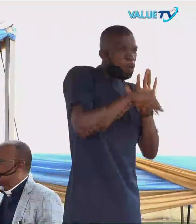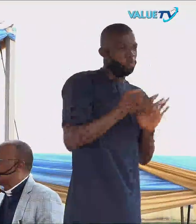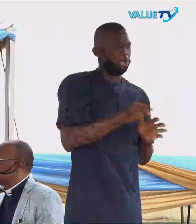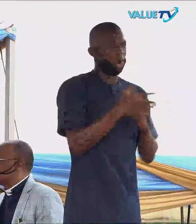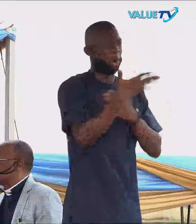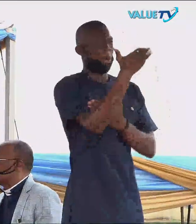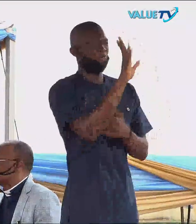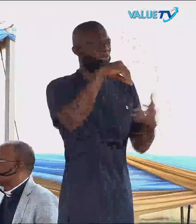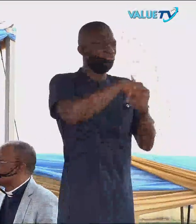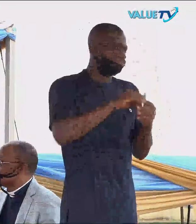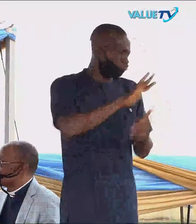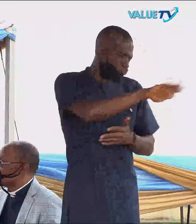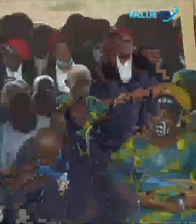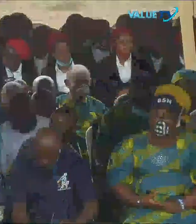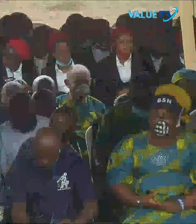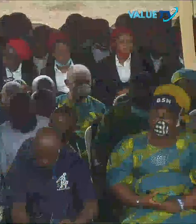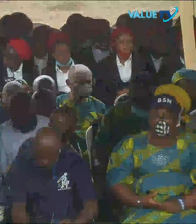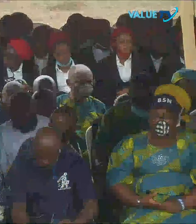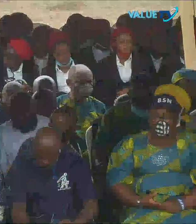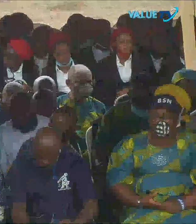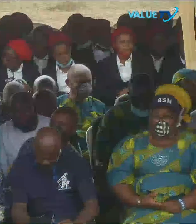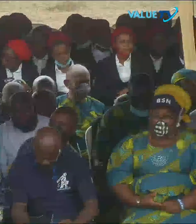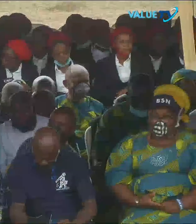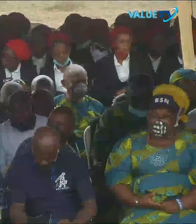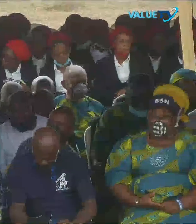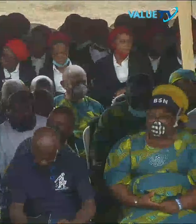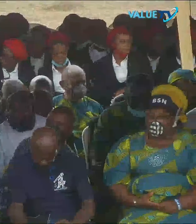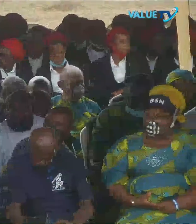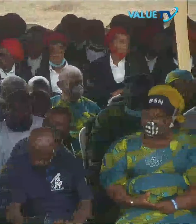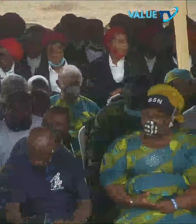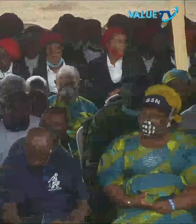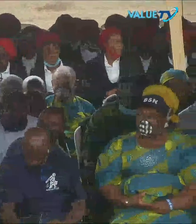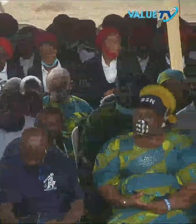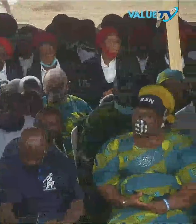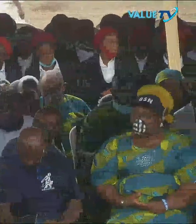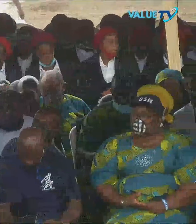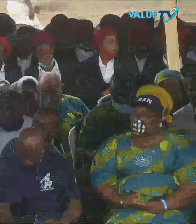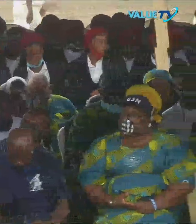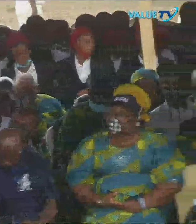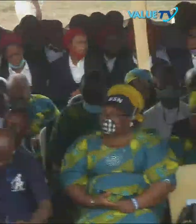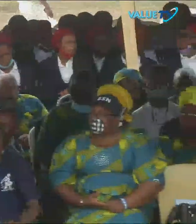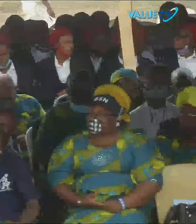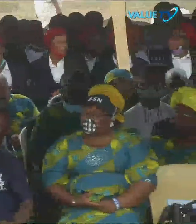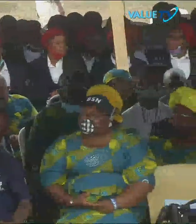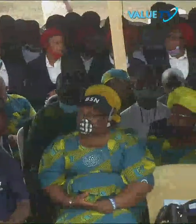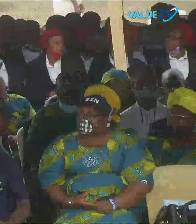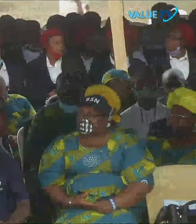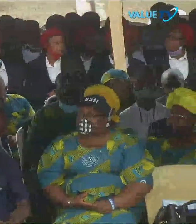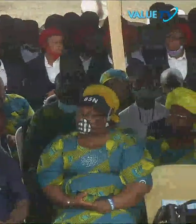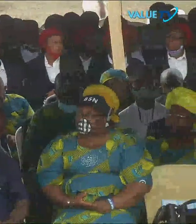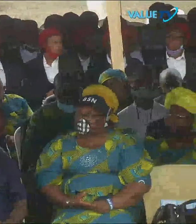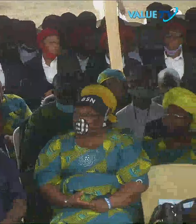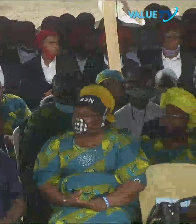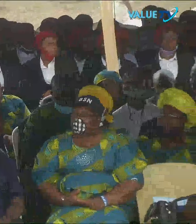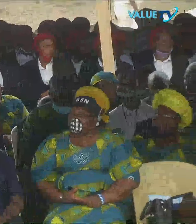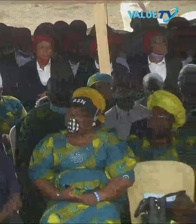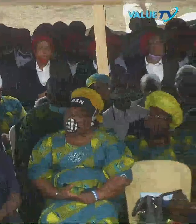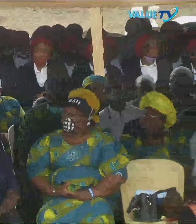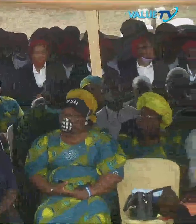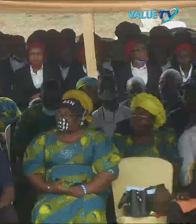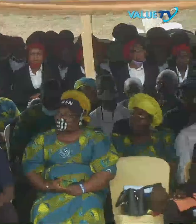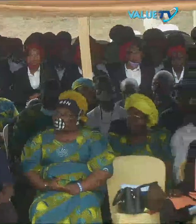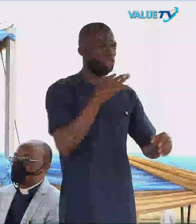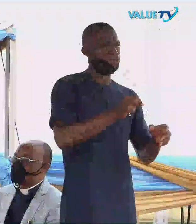generation. And I stand here this morning to say, brethren, What is the purpose of God you are